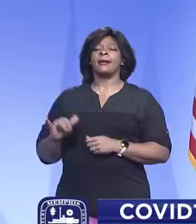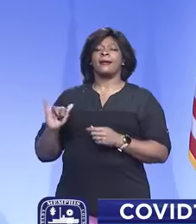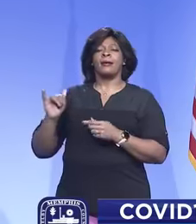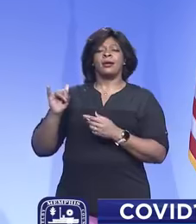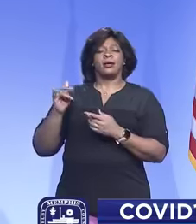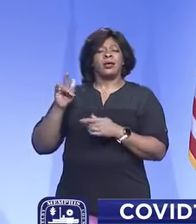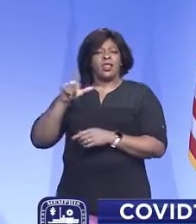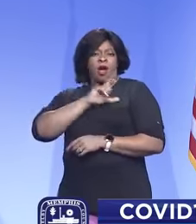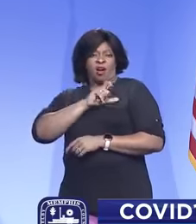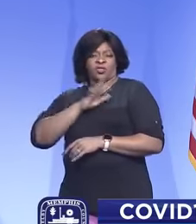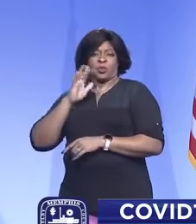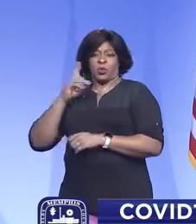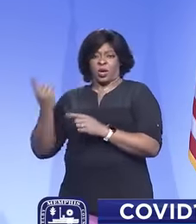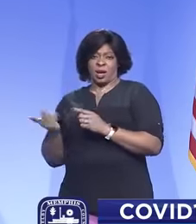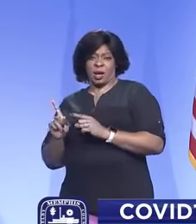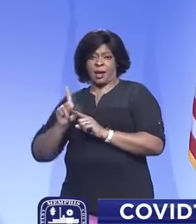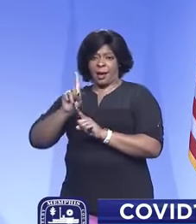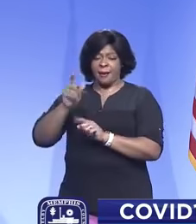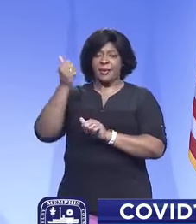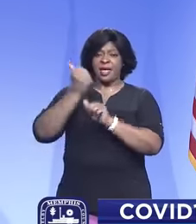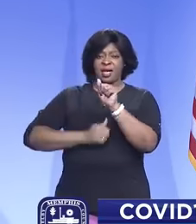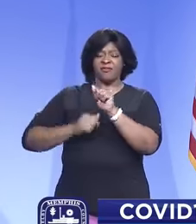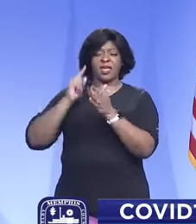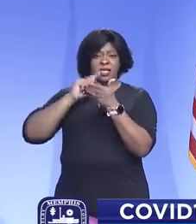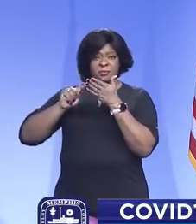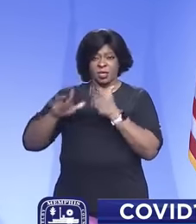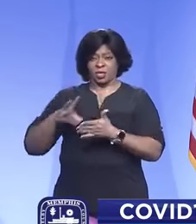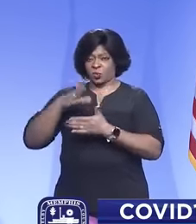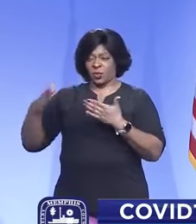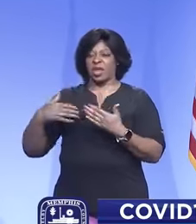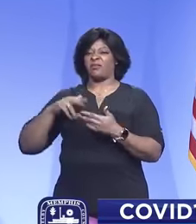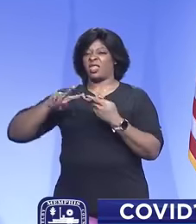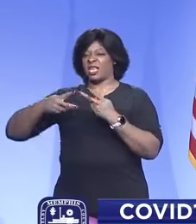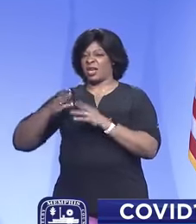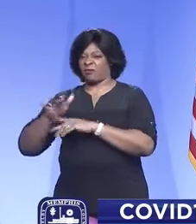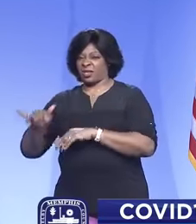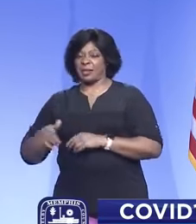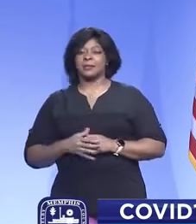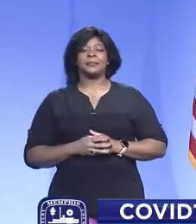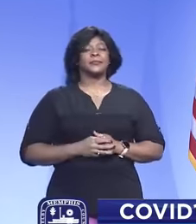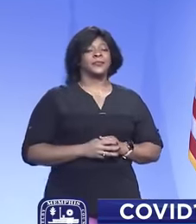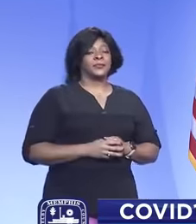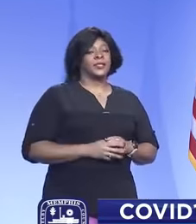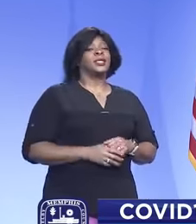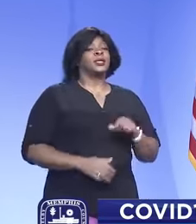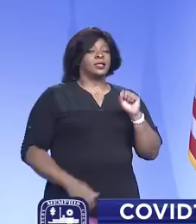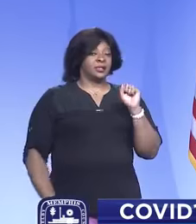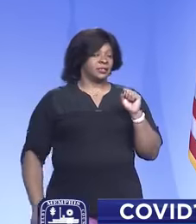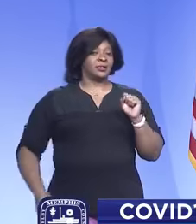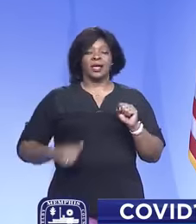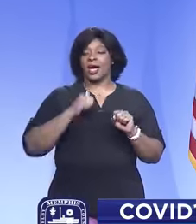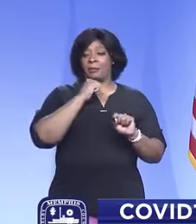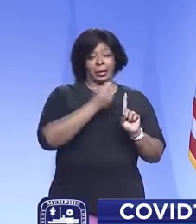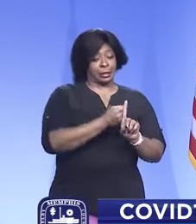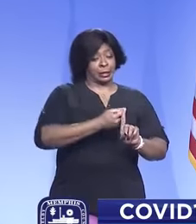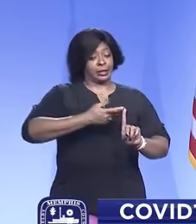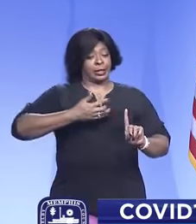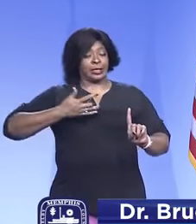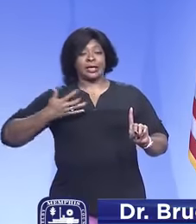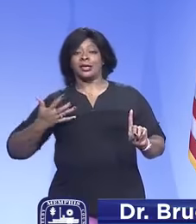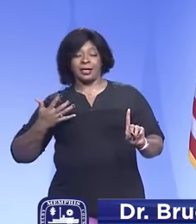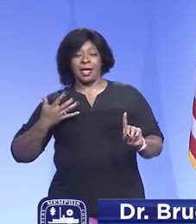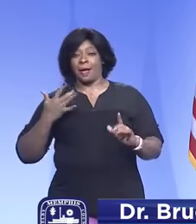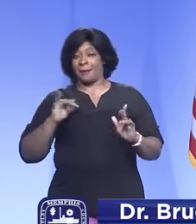will officers be accompanying every inspector this weekend? And then I have a follow-up. Yeah, I won't go into it in a